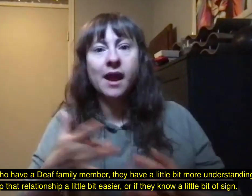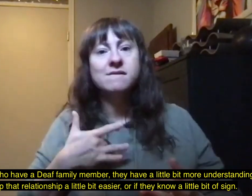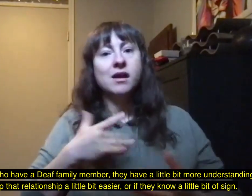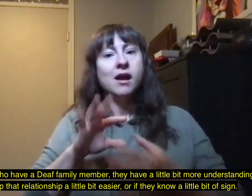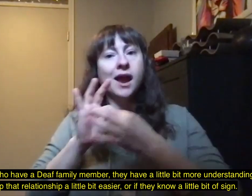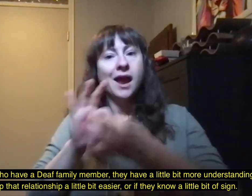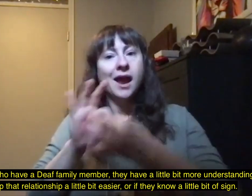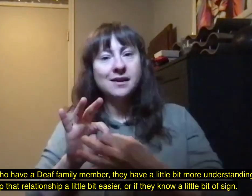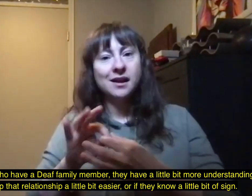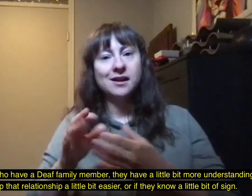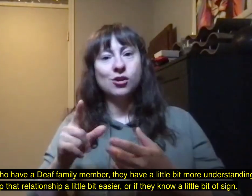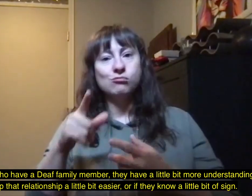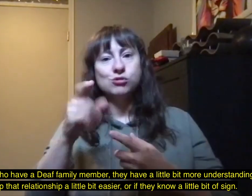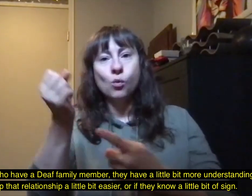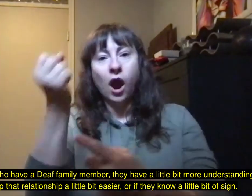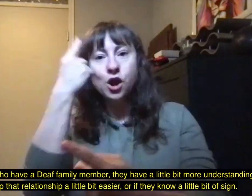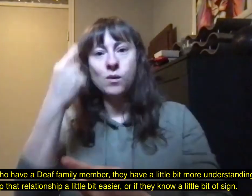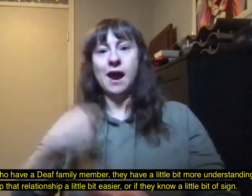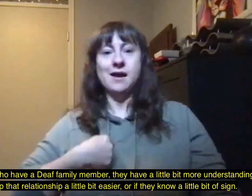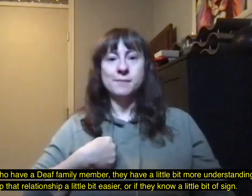easier. Or if they know a little bit of sign.